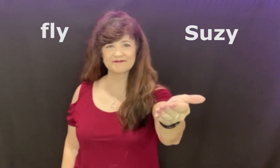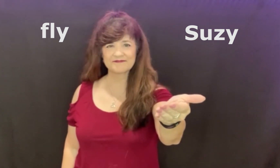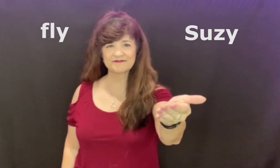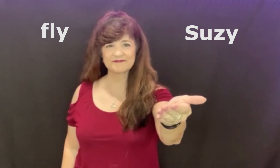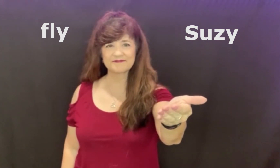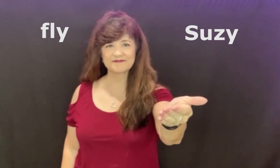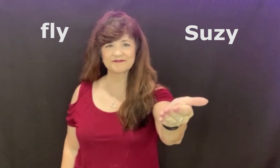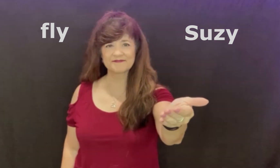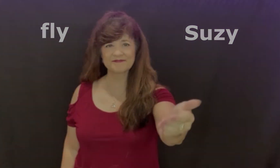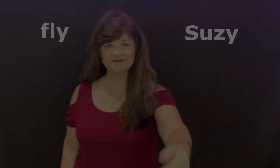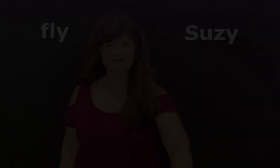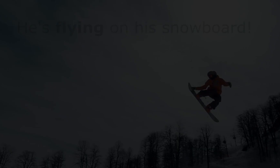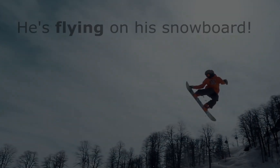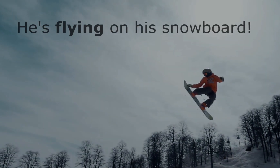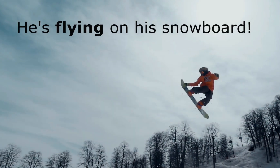we go.